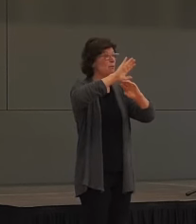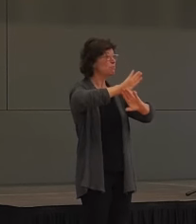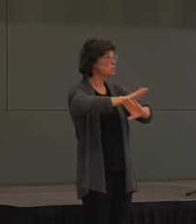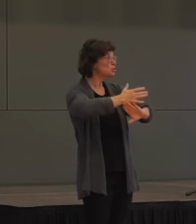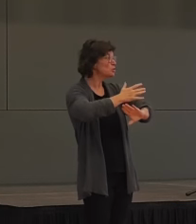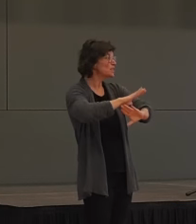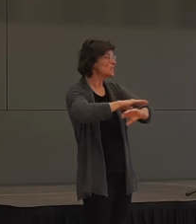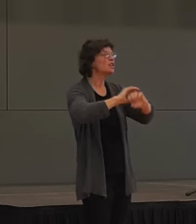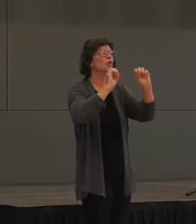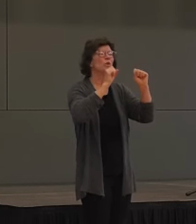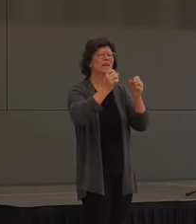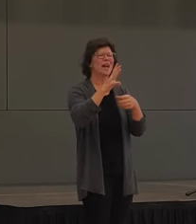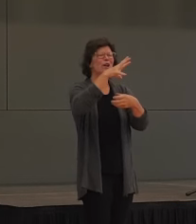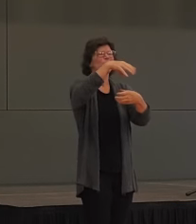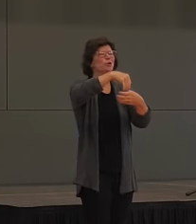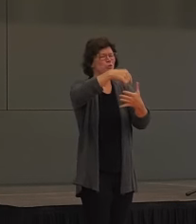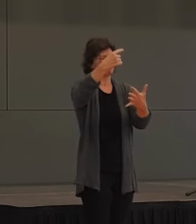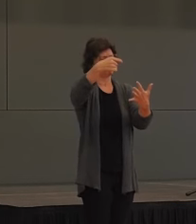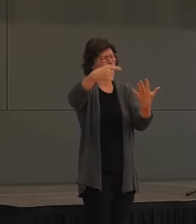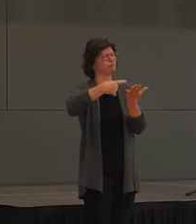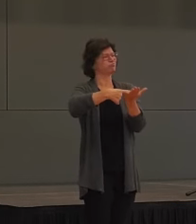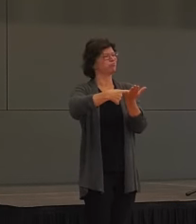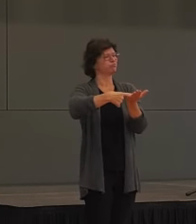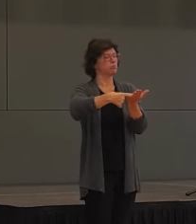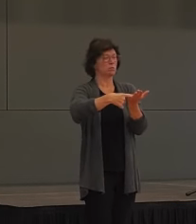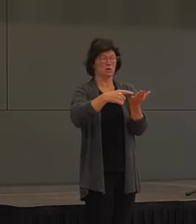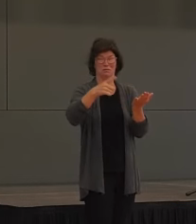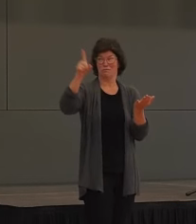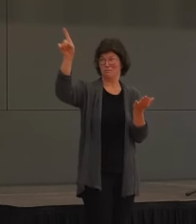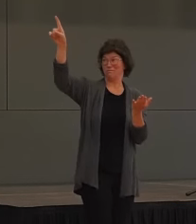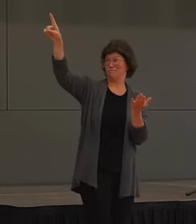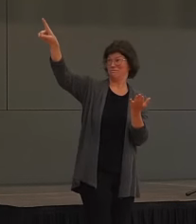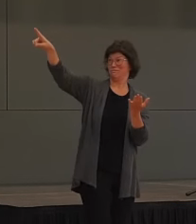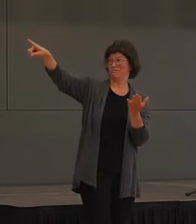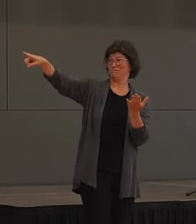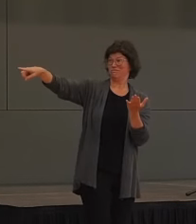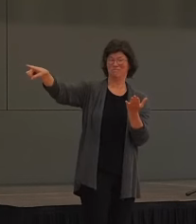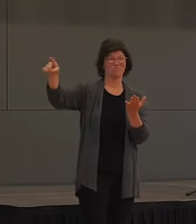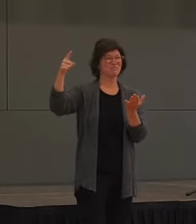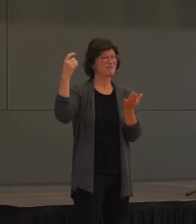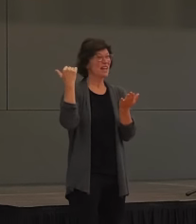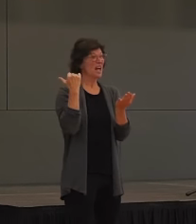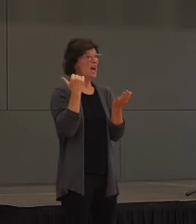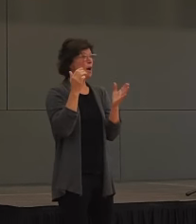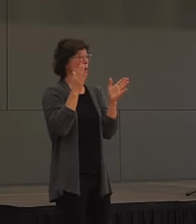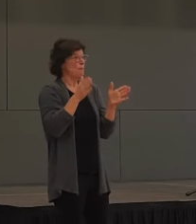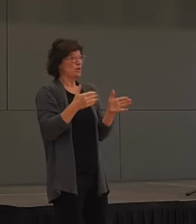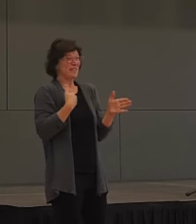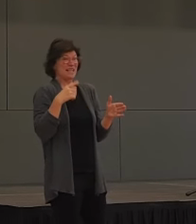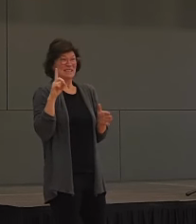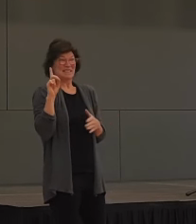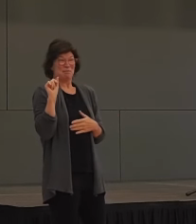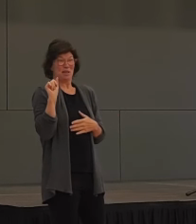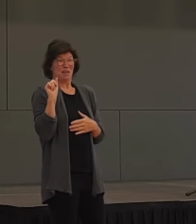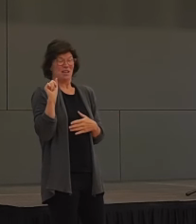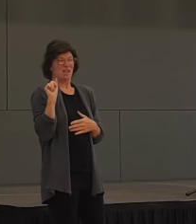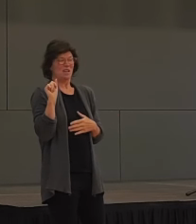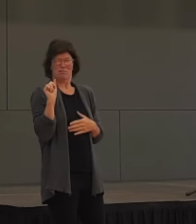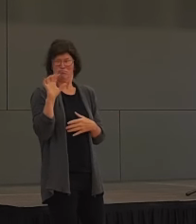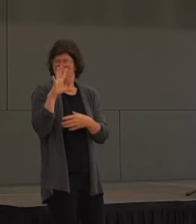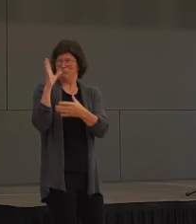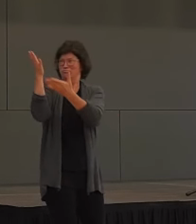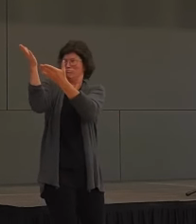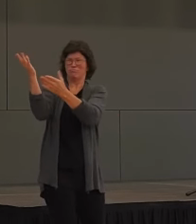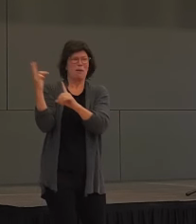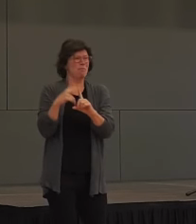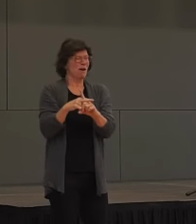conversations or discussions. This is also appropriate for anyone experiencing any disability, right? We all want to feel